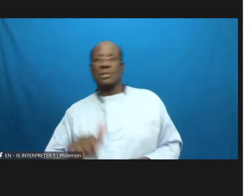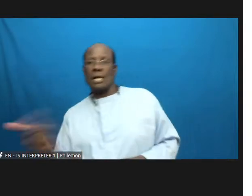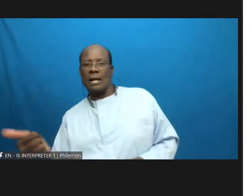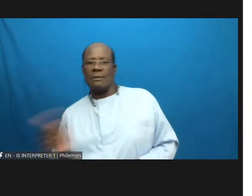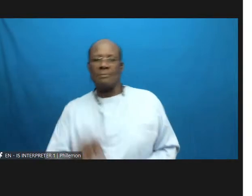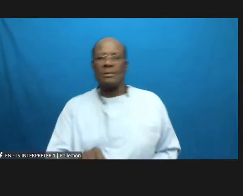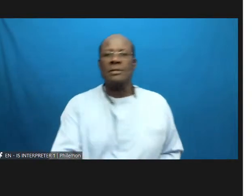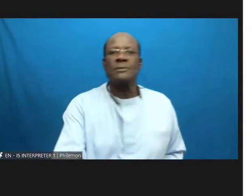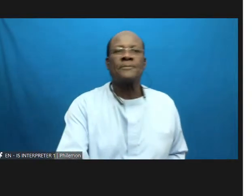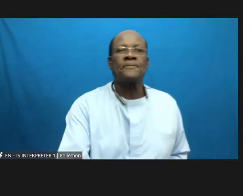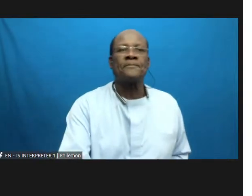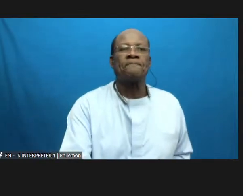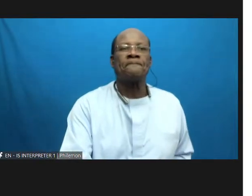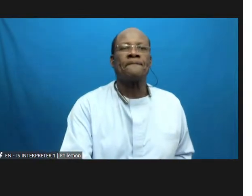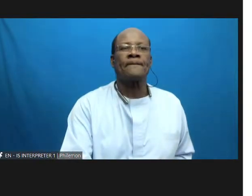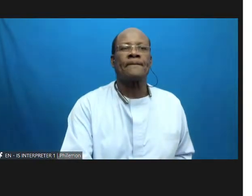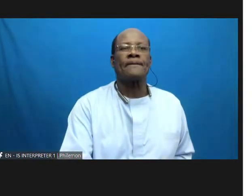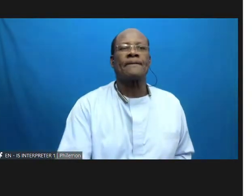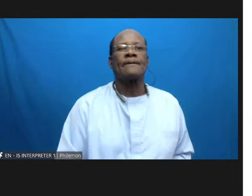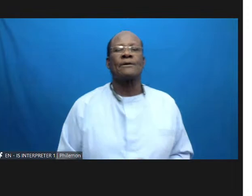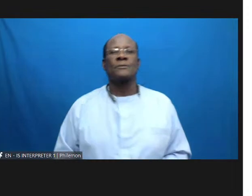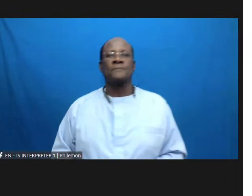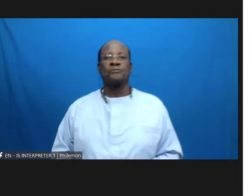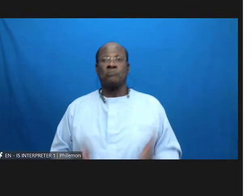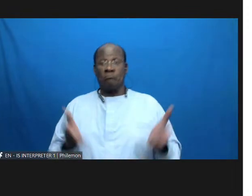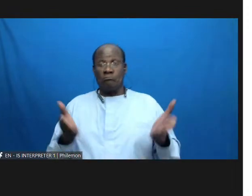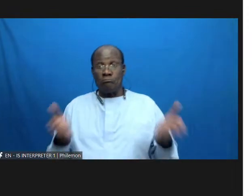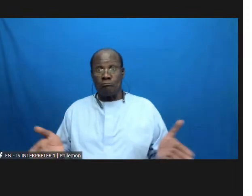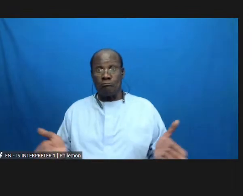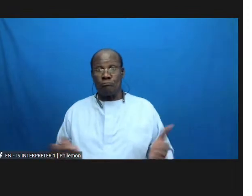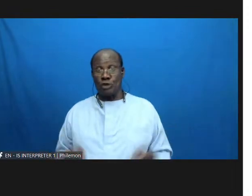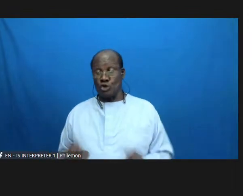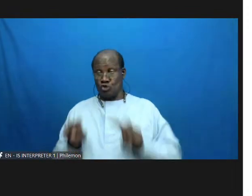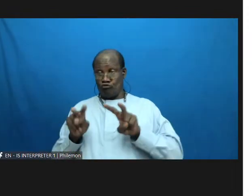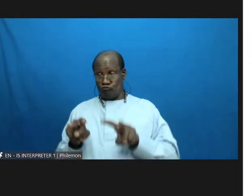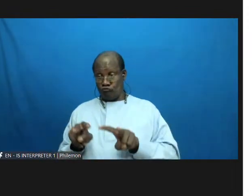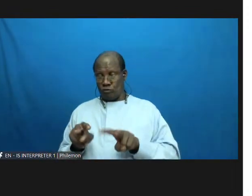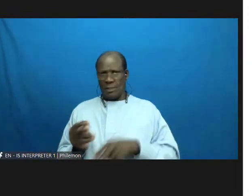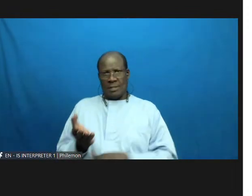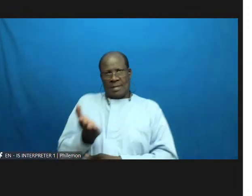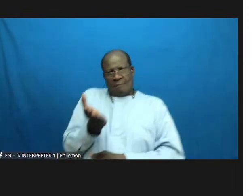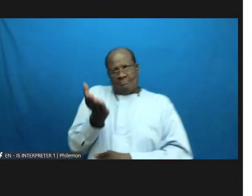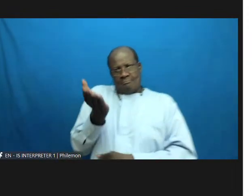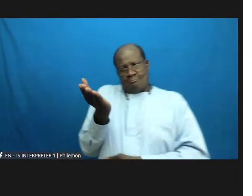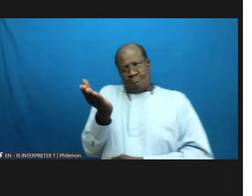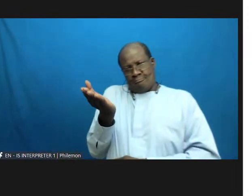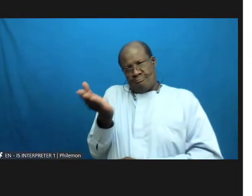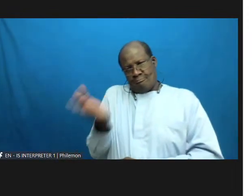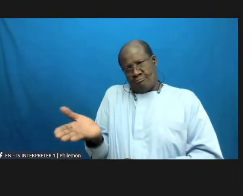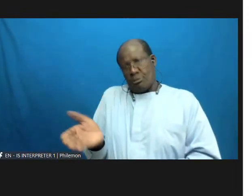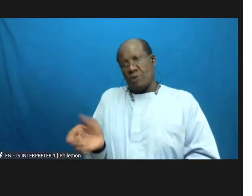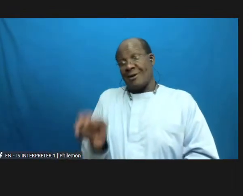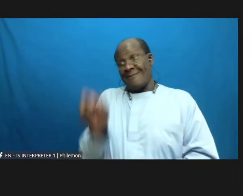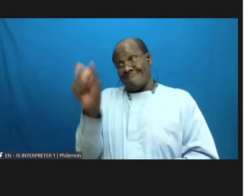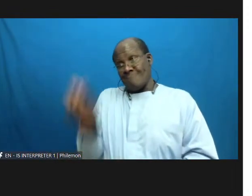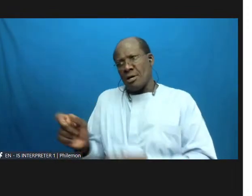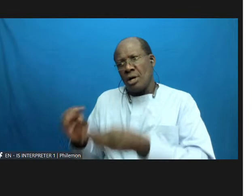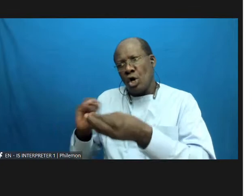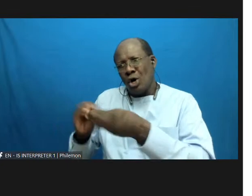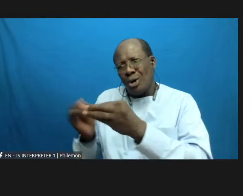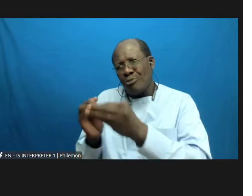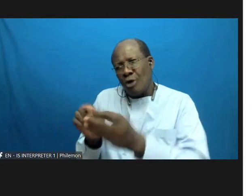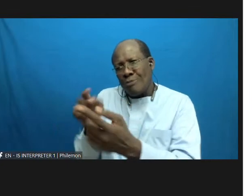those risks. In this regard, there was also a number of challenges to achieve